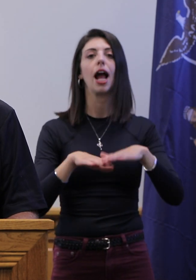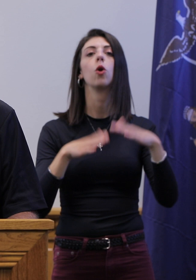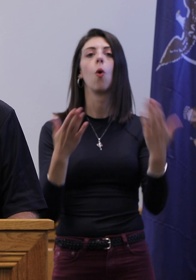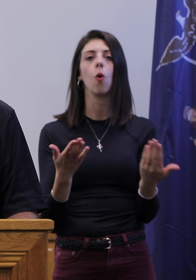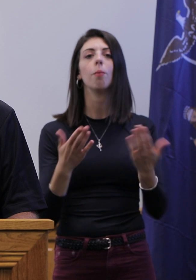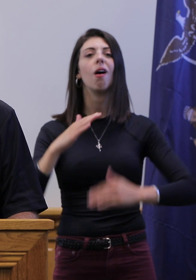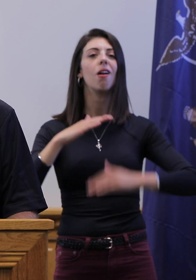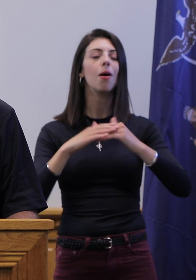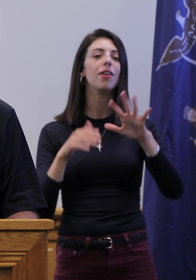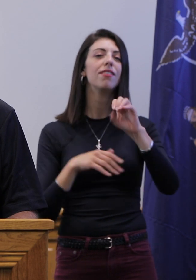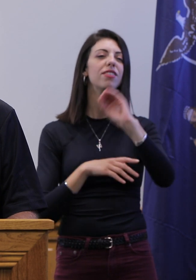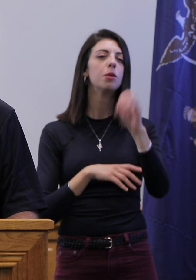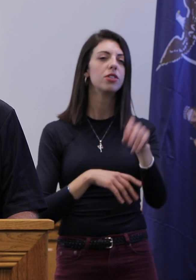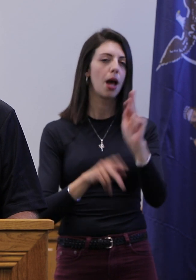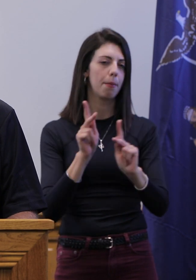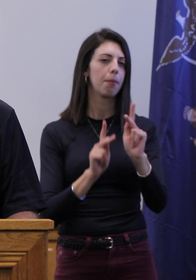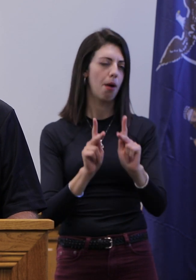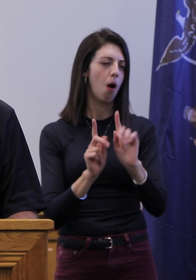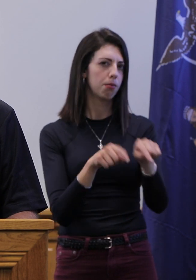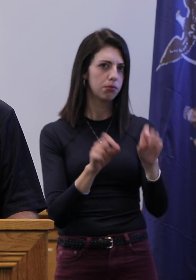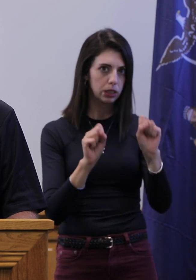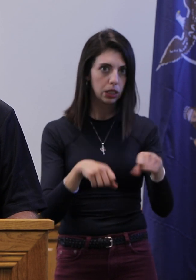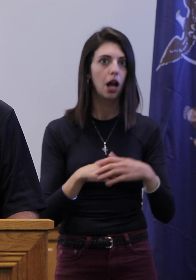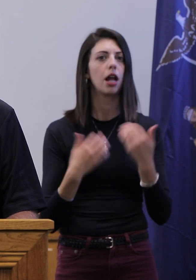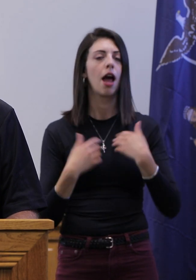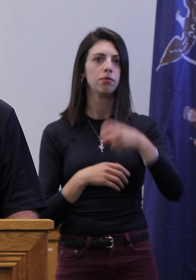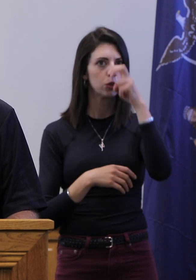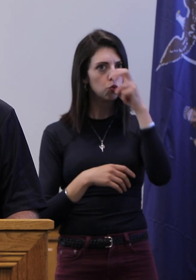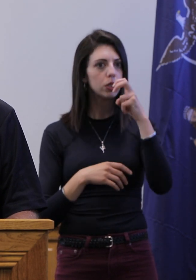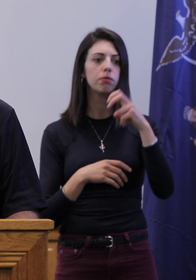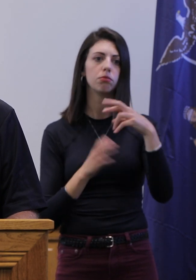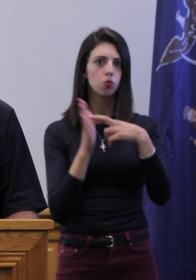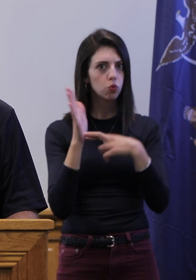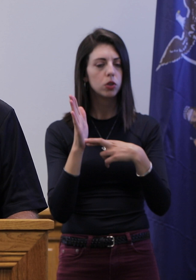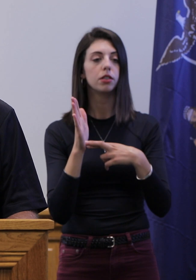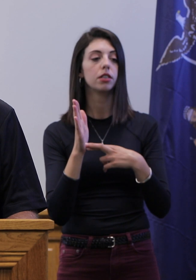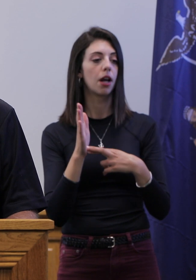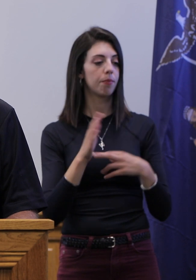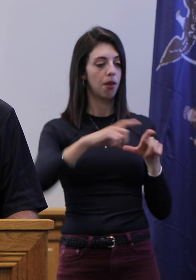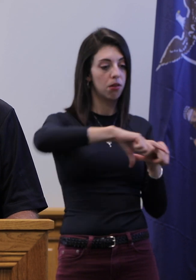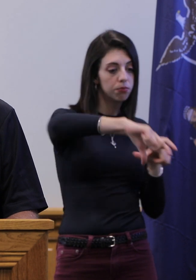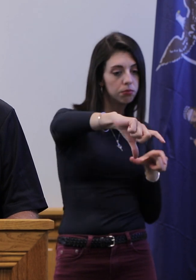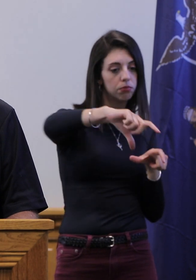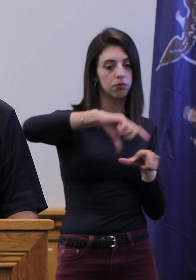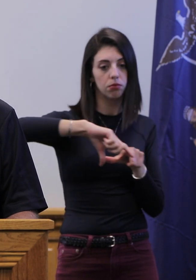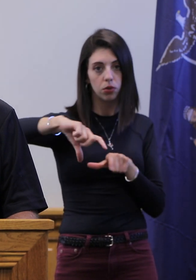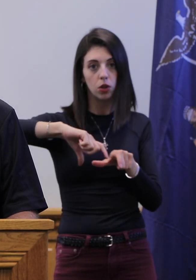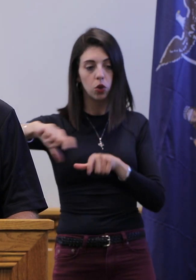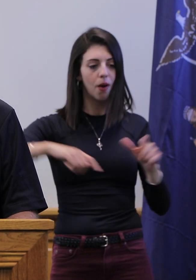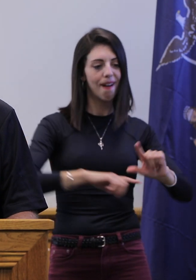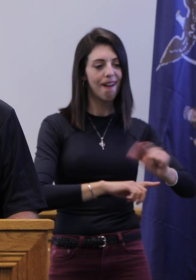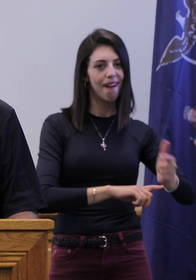maximum occupancy. There are strict safety protocols in place. Every other lane must be closed, and face coverings and